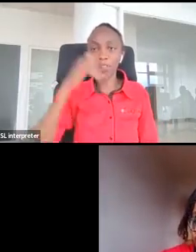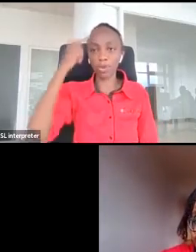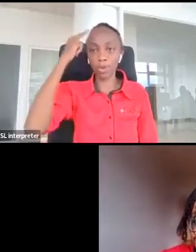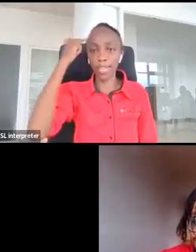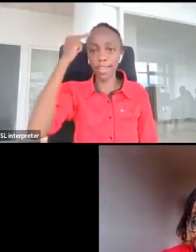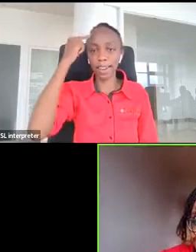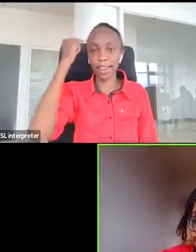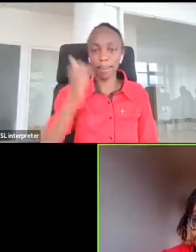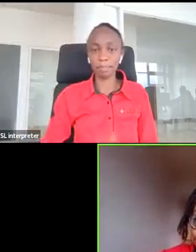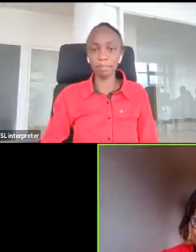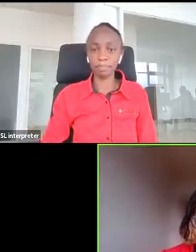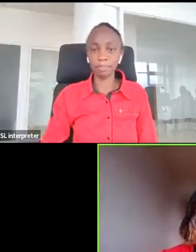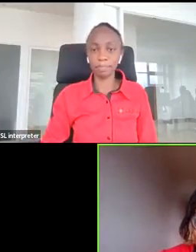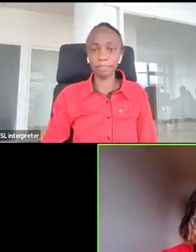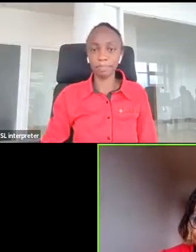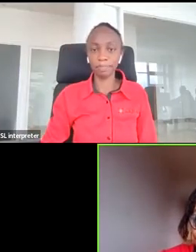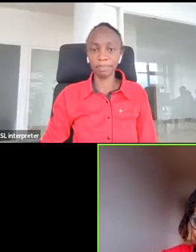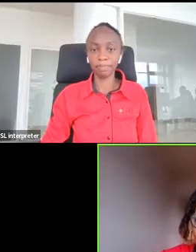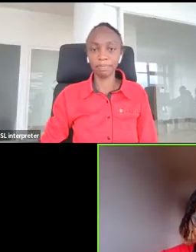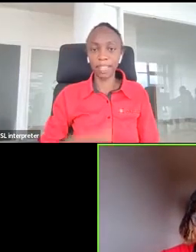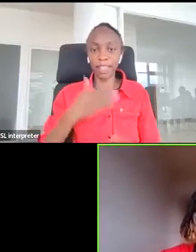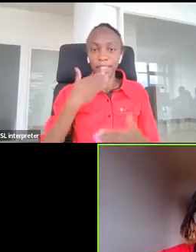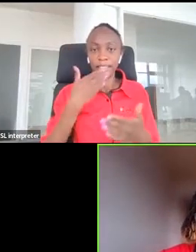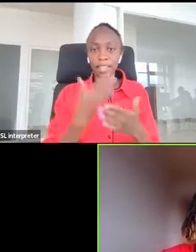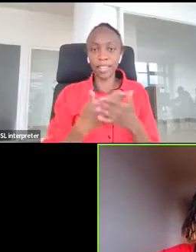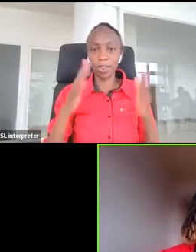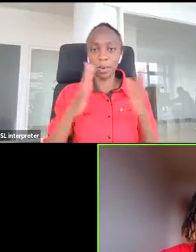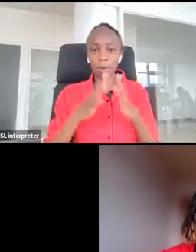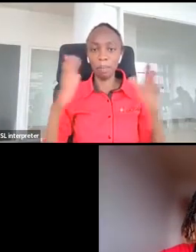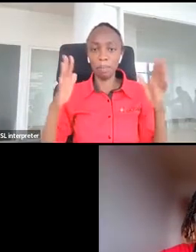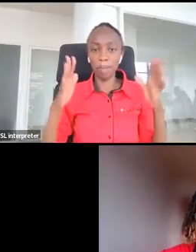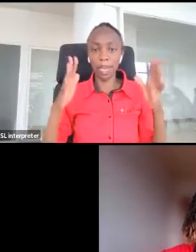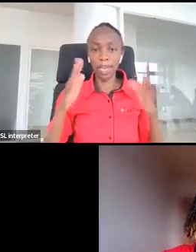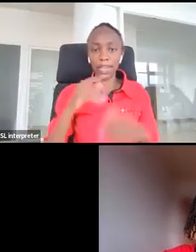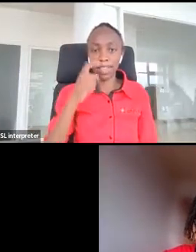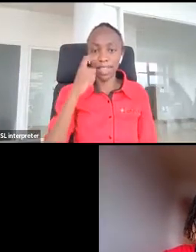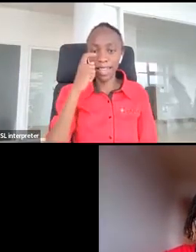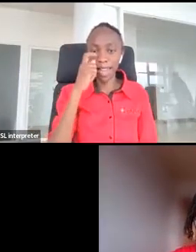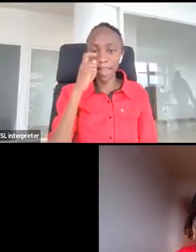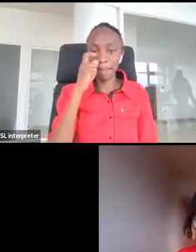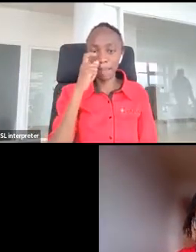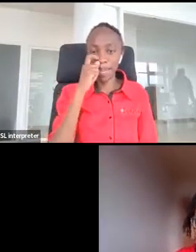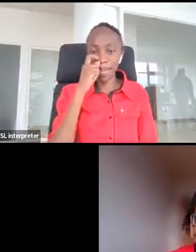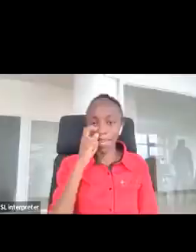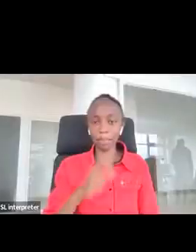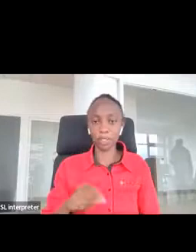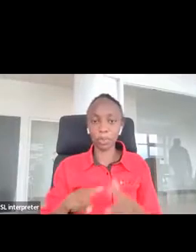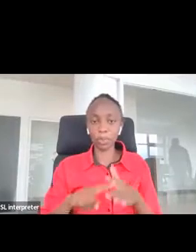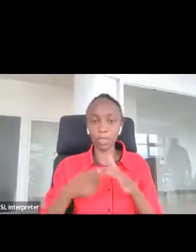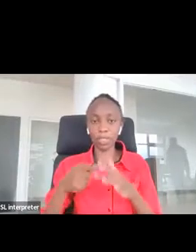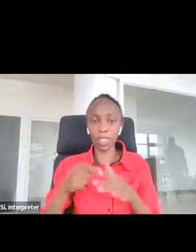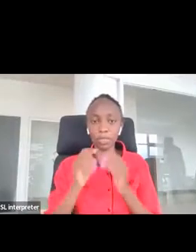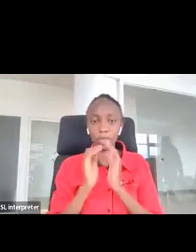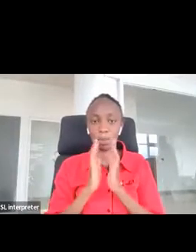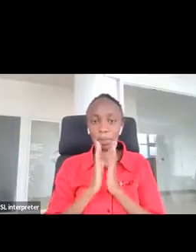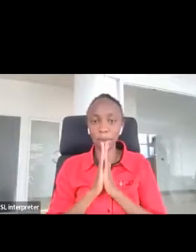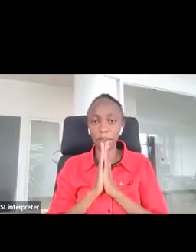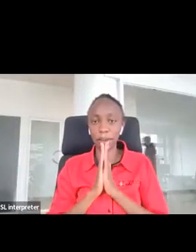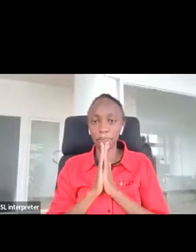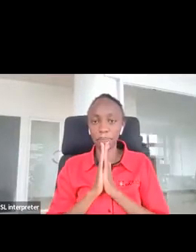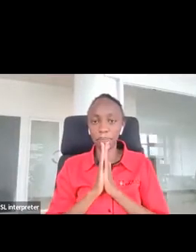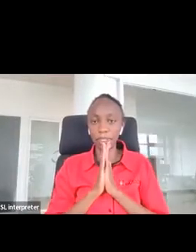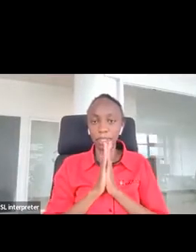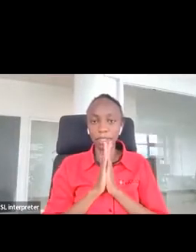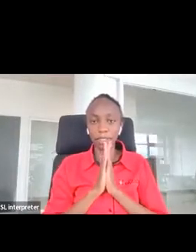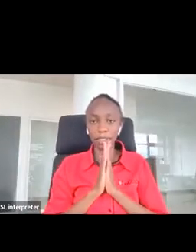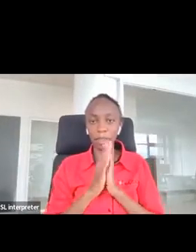Thank you very much, Emilia. We can start with the prayer. So I think I'll do a quick